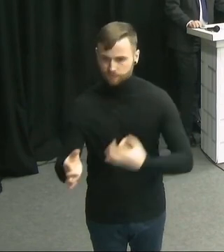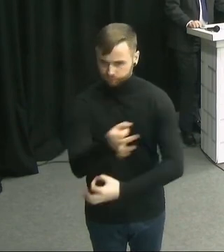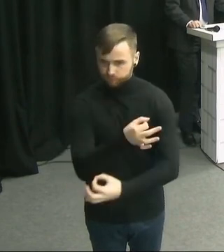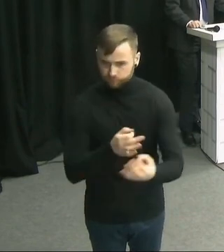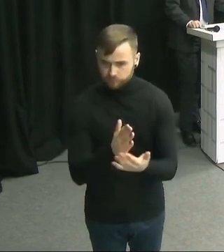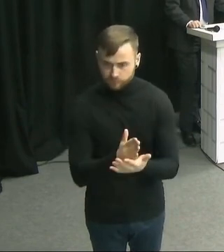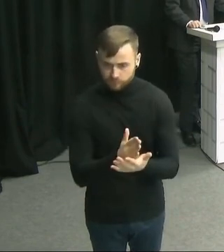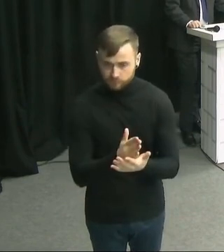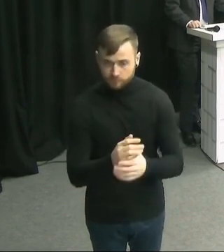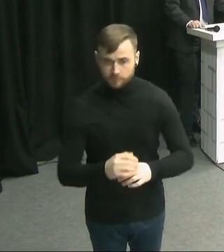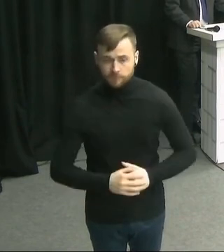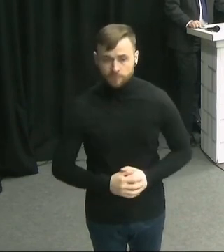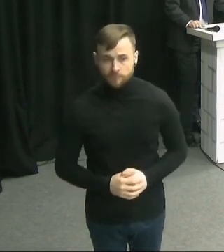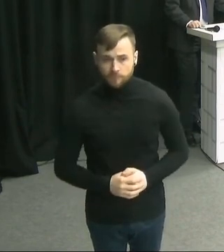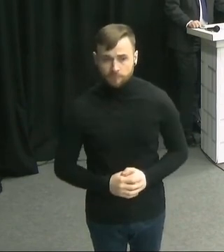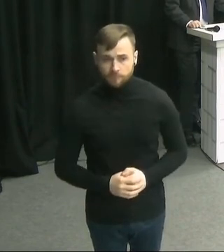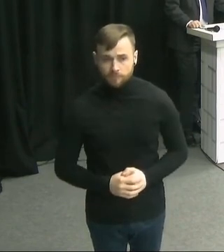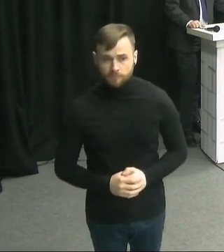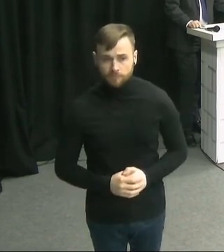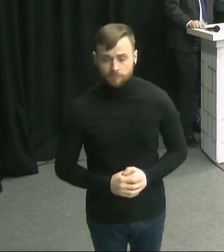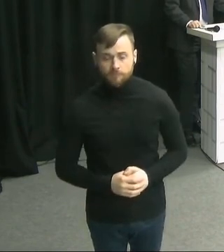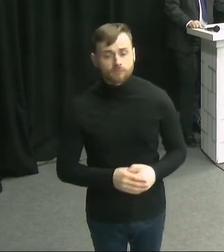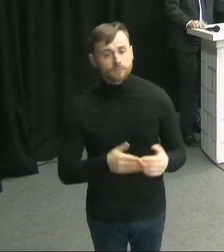rector's conference